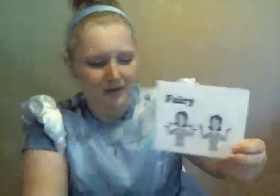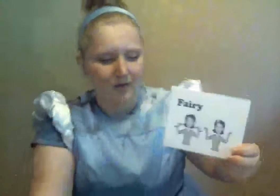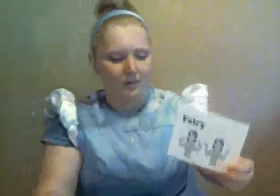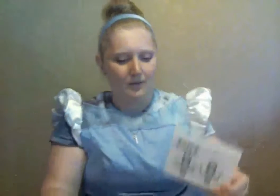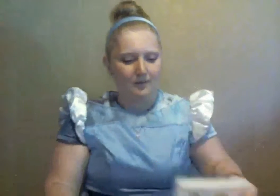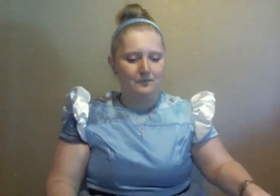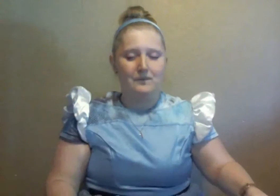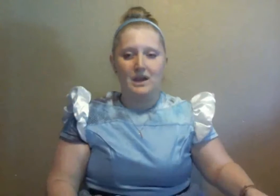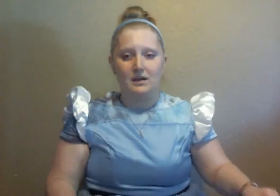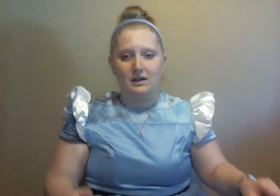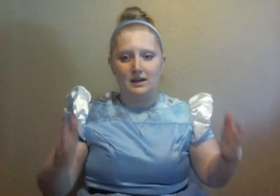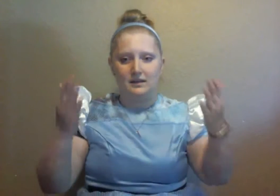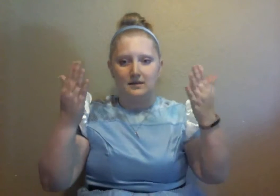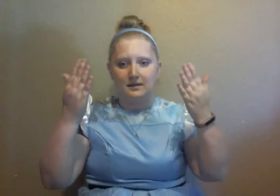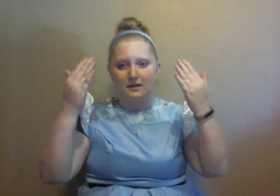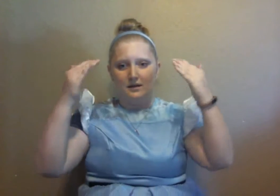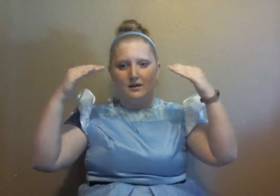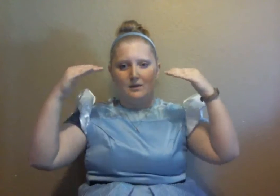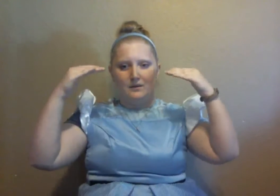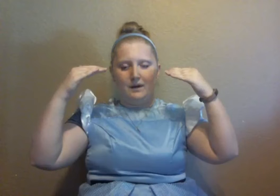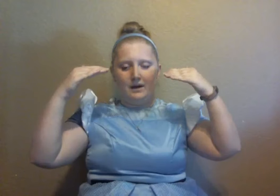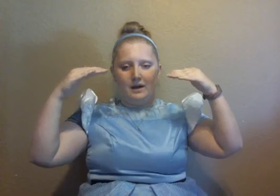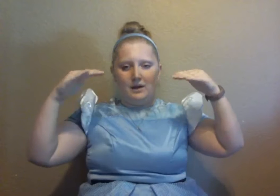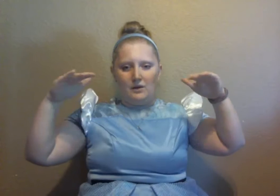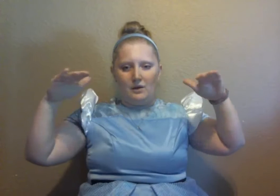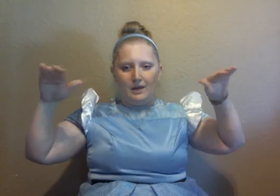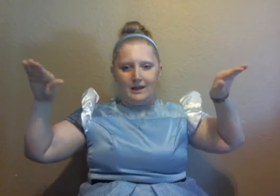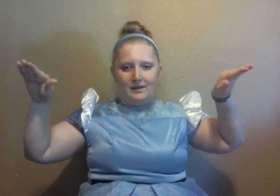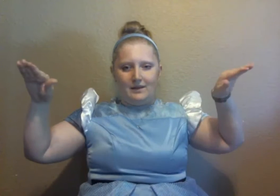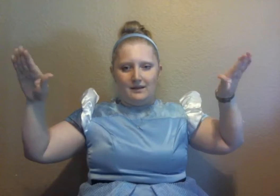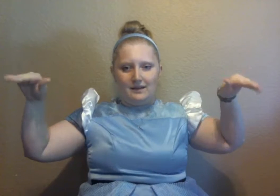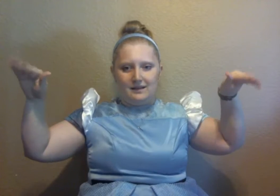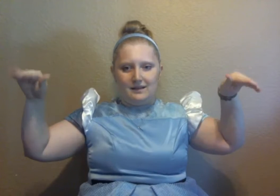So, fairies, for fairy you go like this.